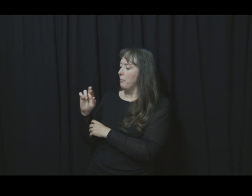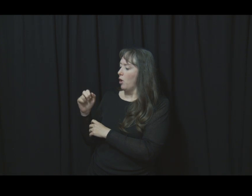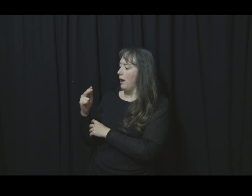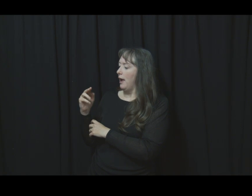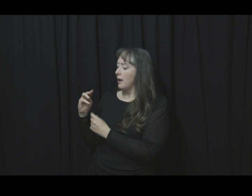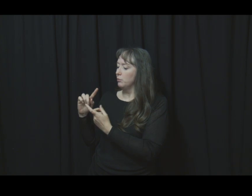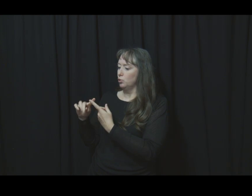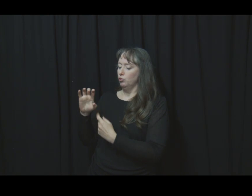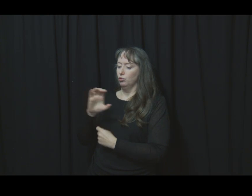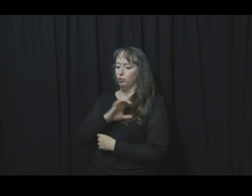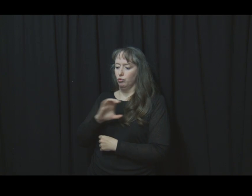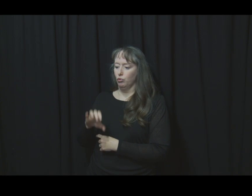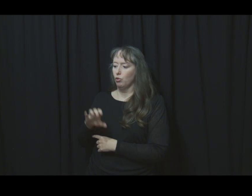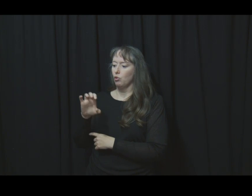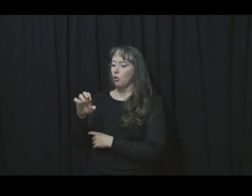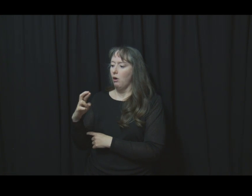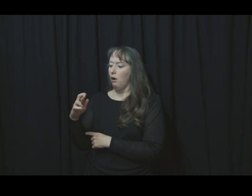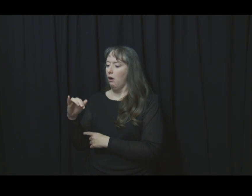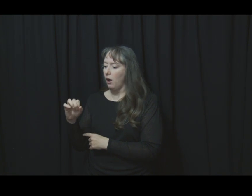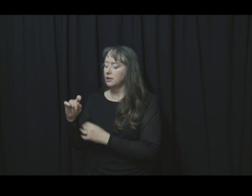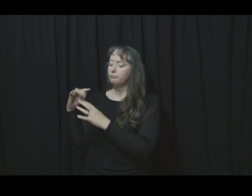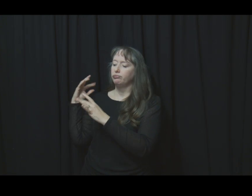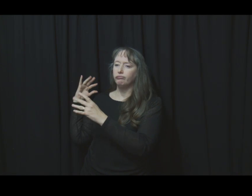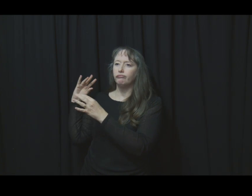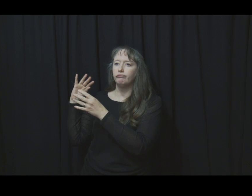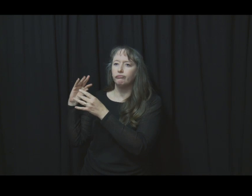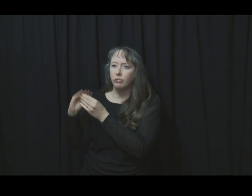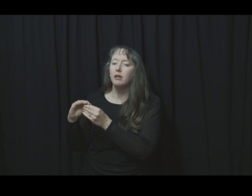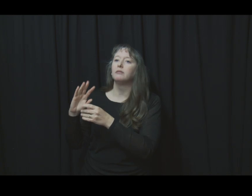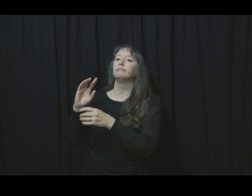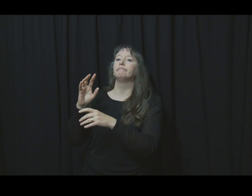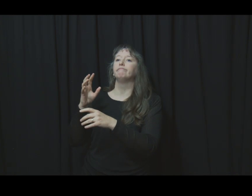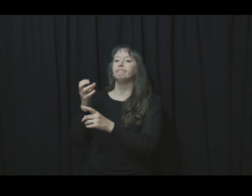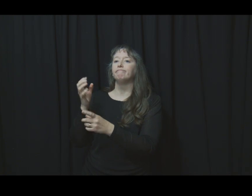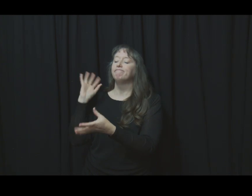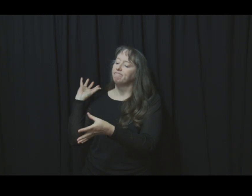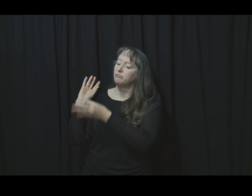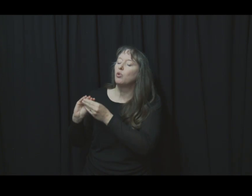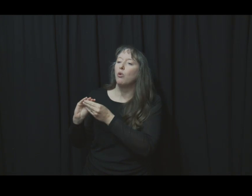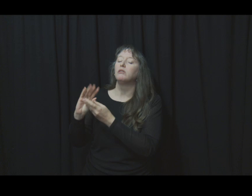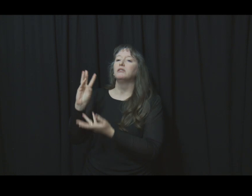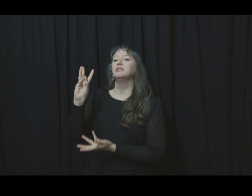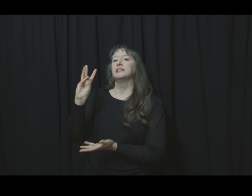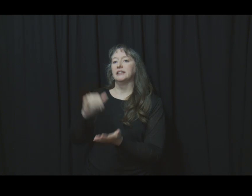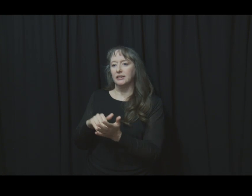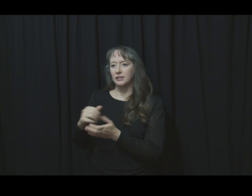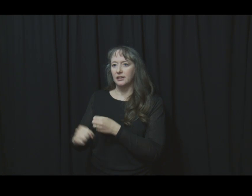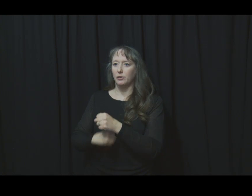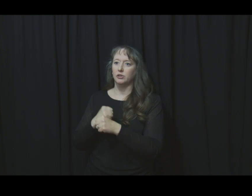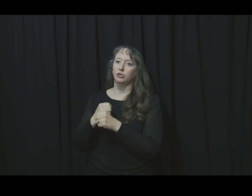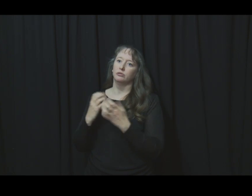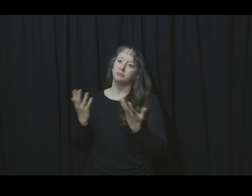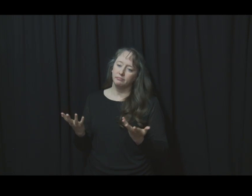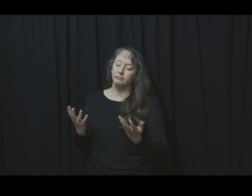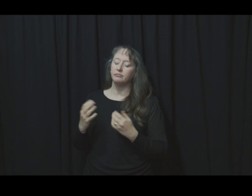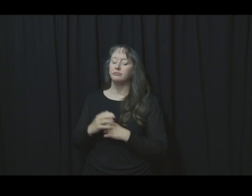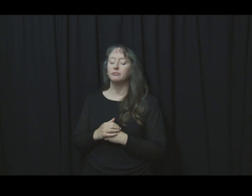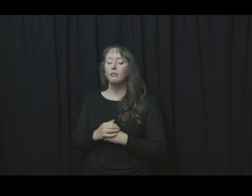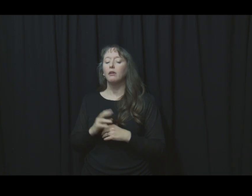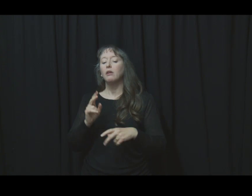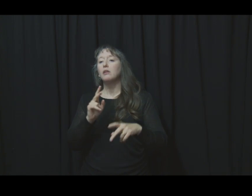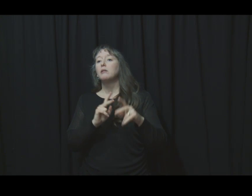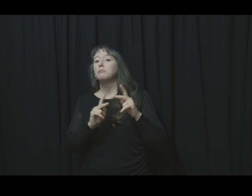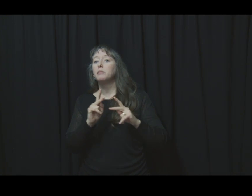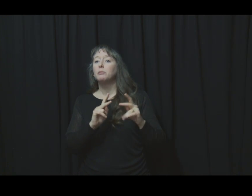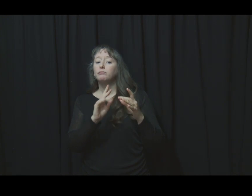present 2,000 years. That's how we get 6,000 years. So that's where it comes from, just so you know. Now, a lot of people say, now, by the way, the